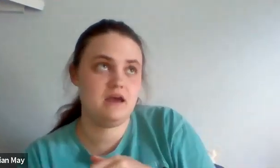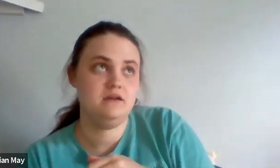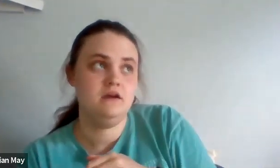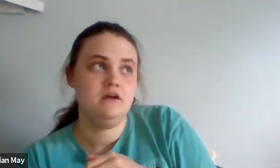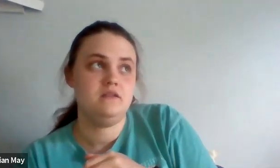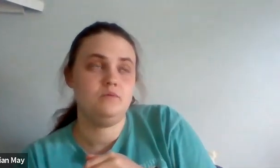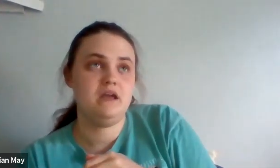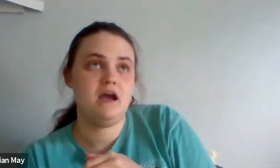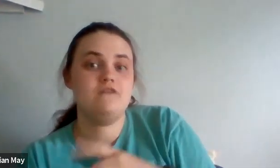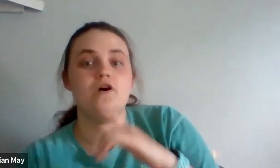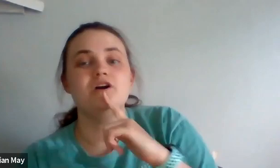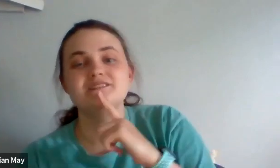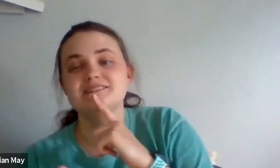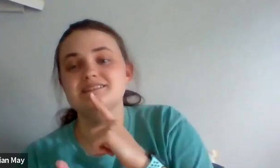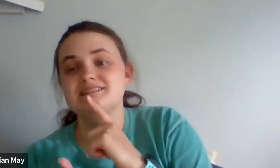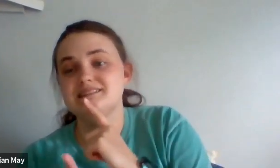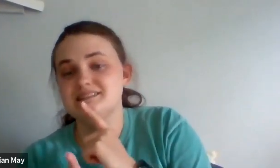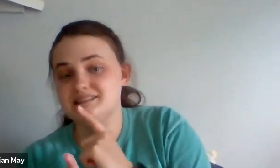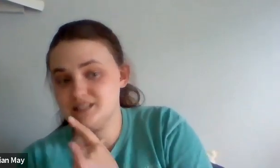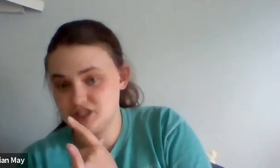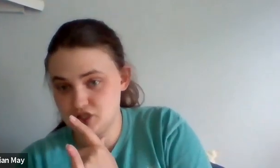that. Then we have our